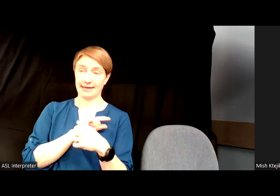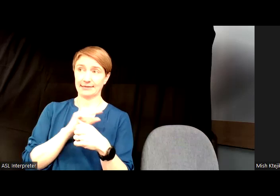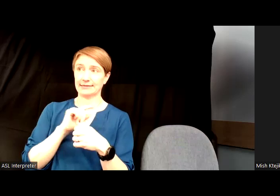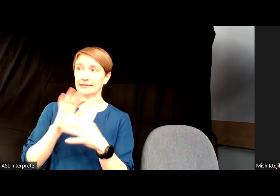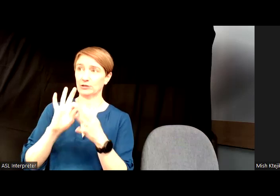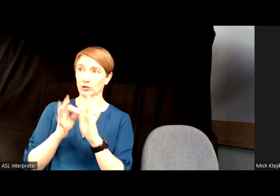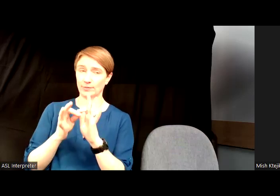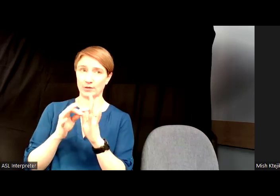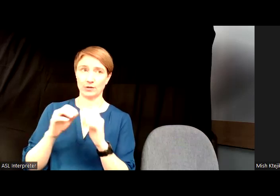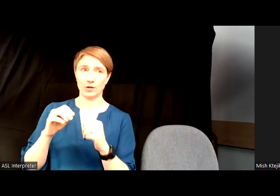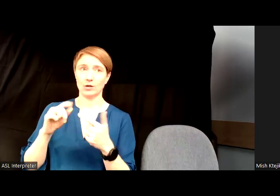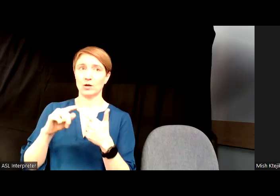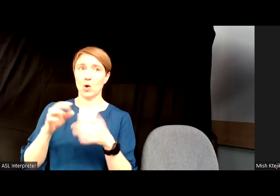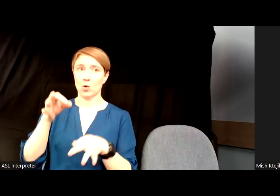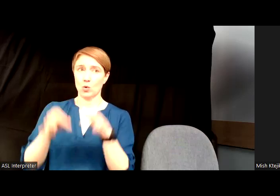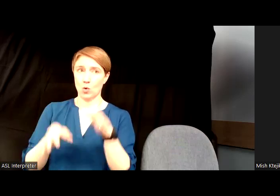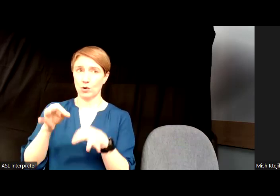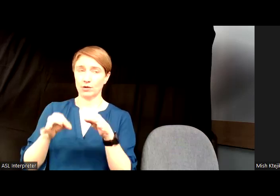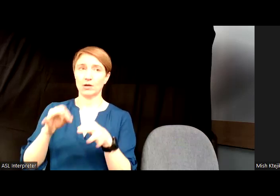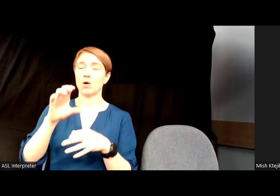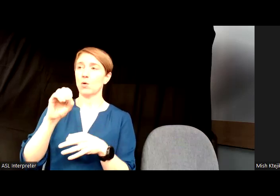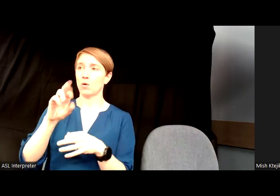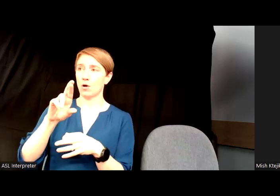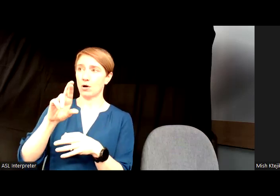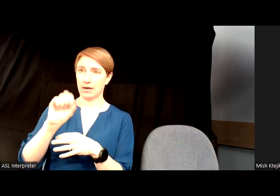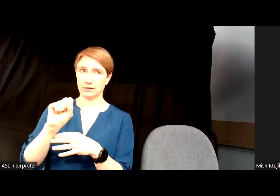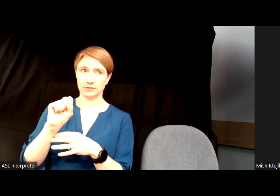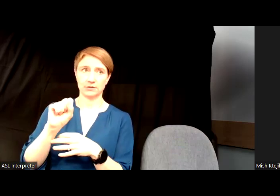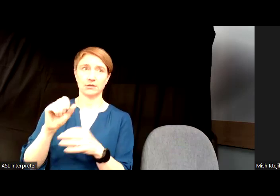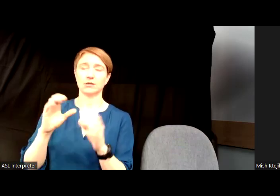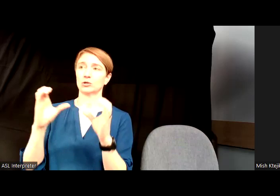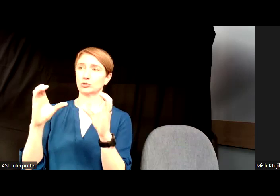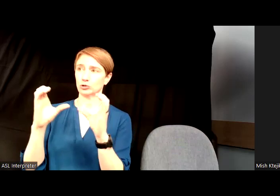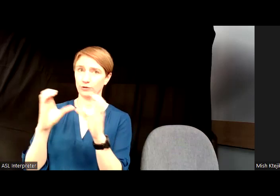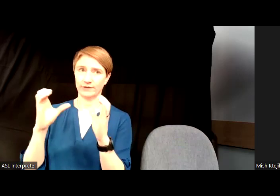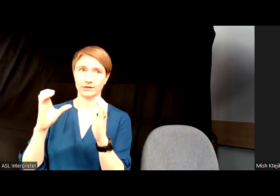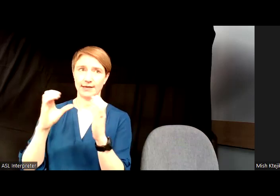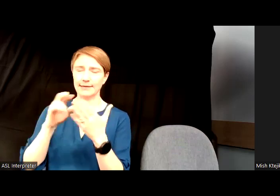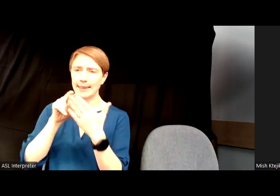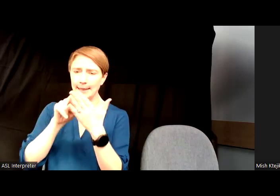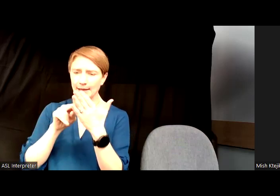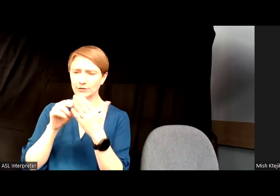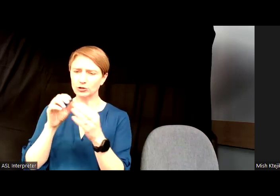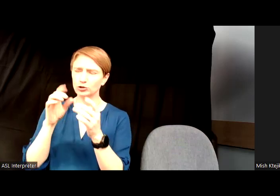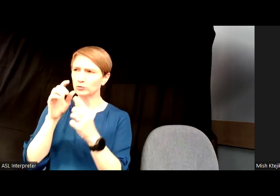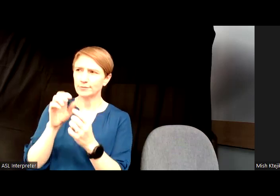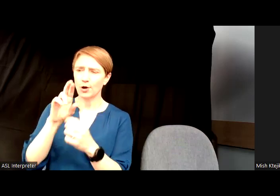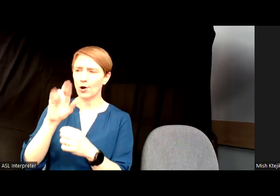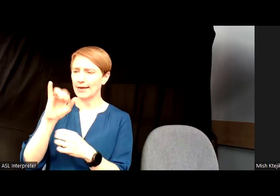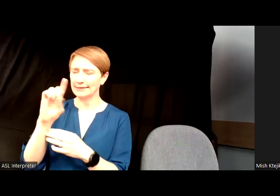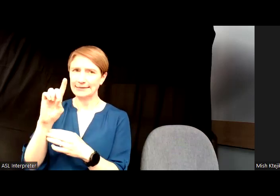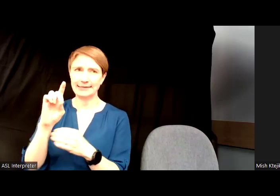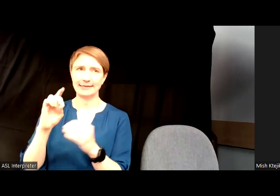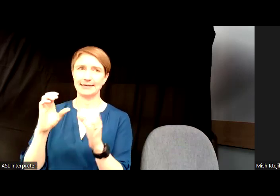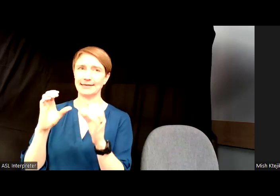ORS, court interpreter through ORS, Ritzer specialist certification legal, RID conditional